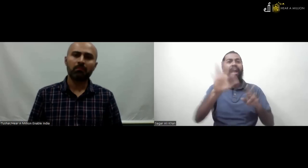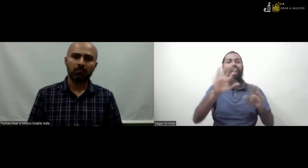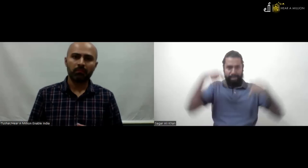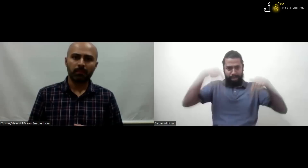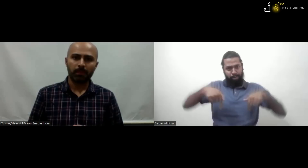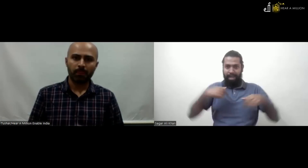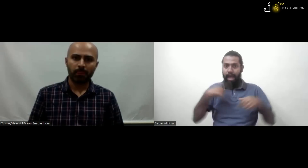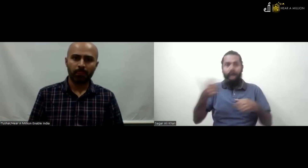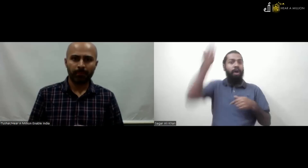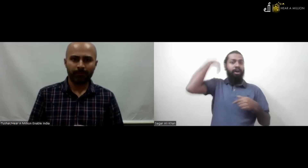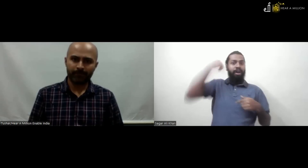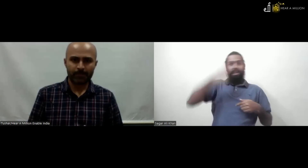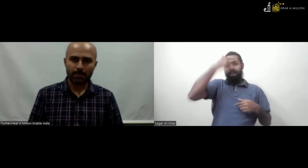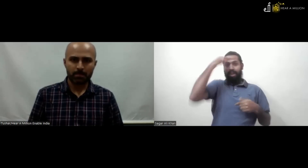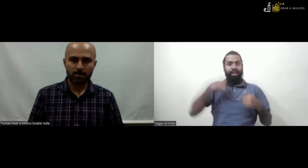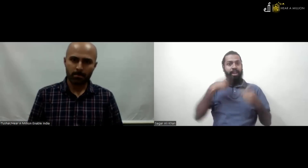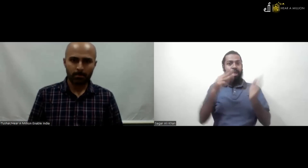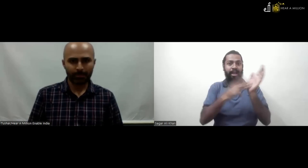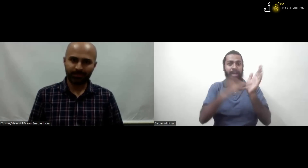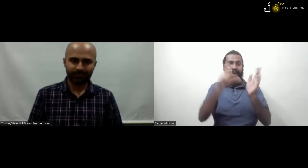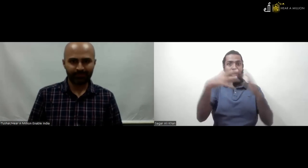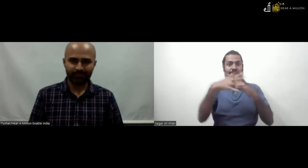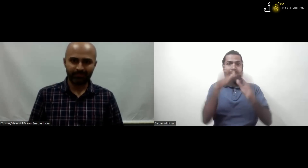additional tires.